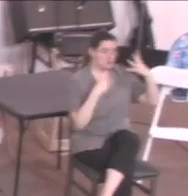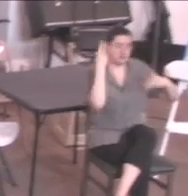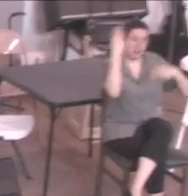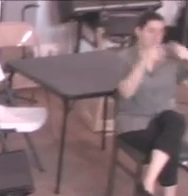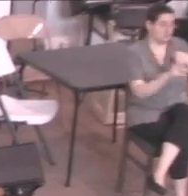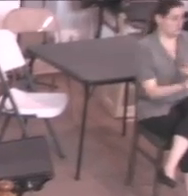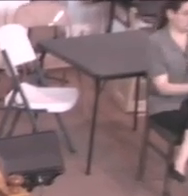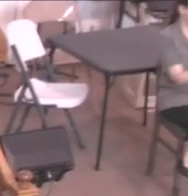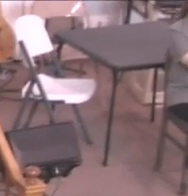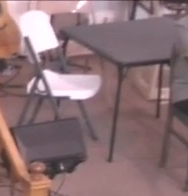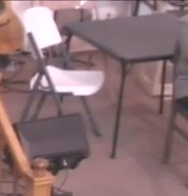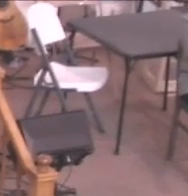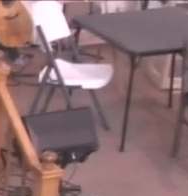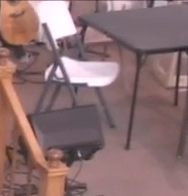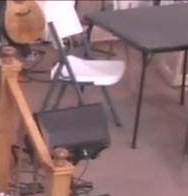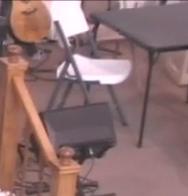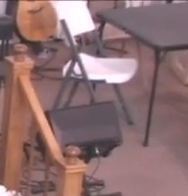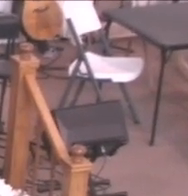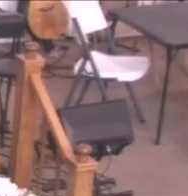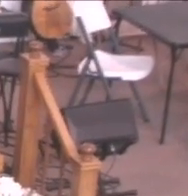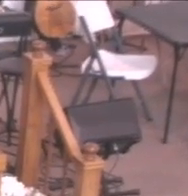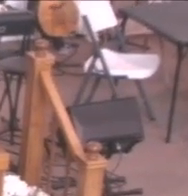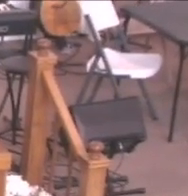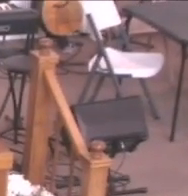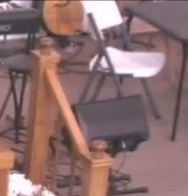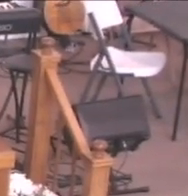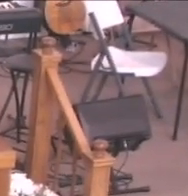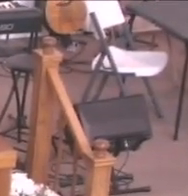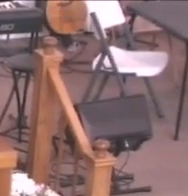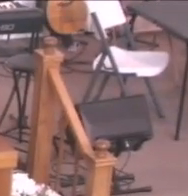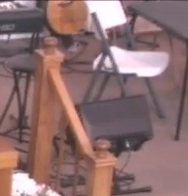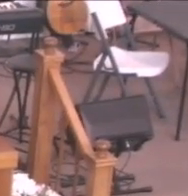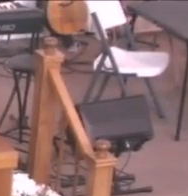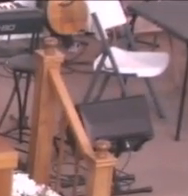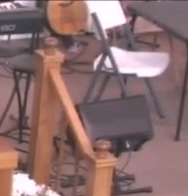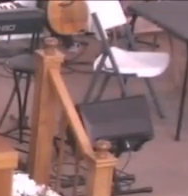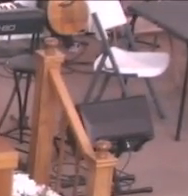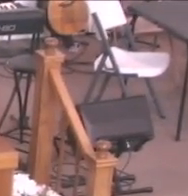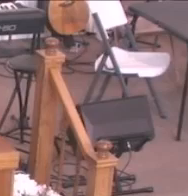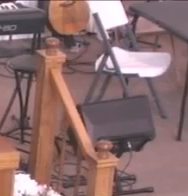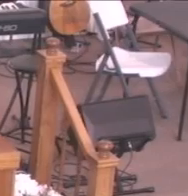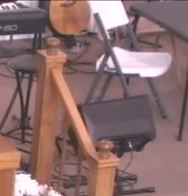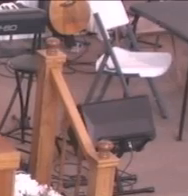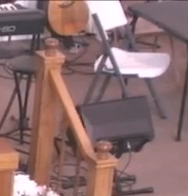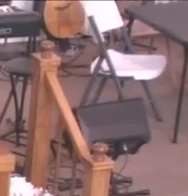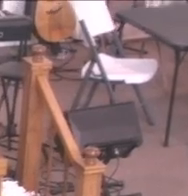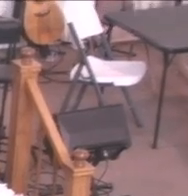cult, was going to start shaking bells at the airport and handing out pencils.